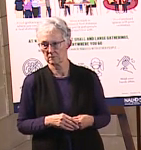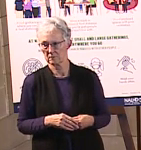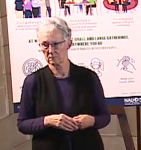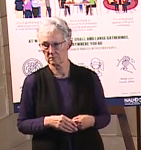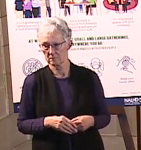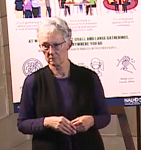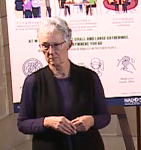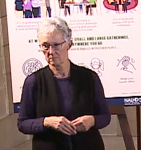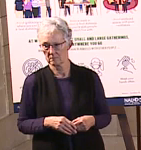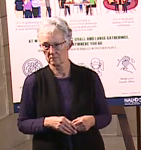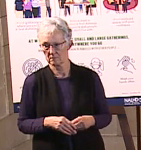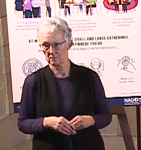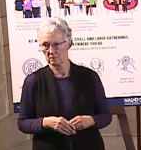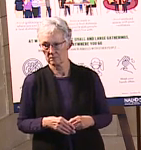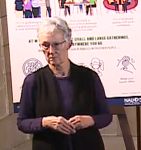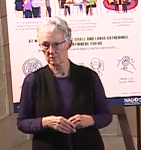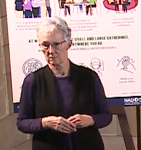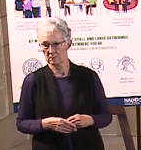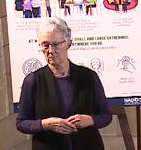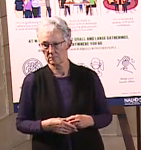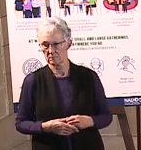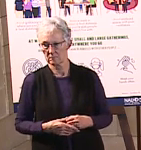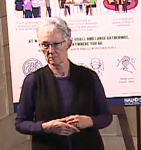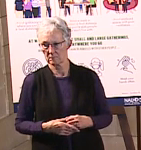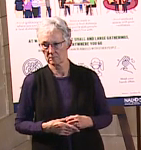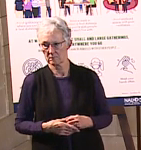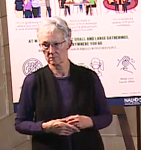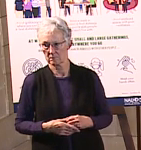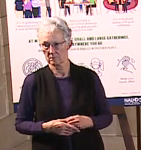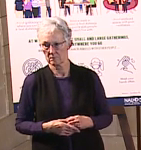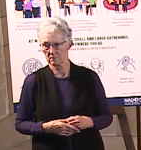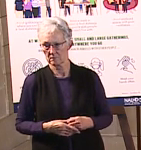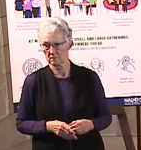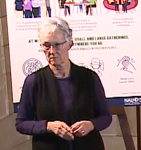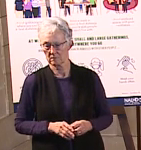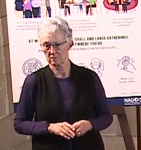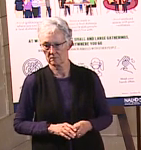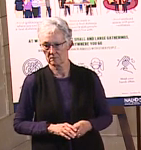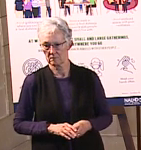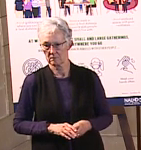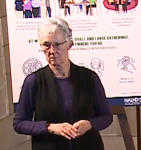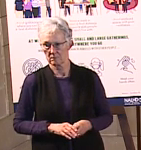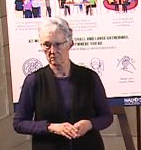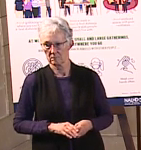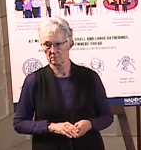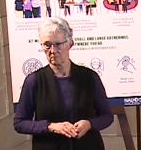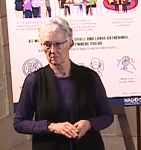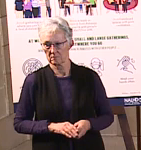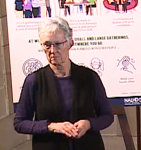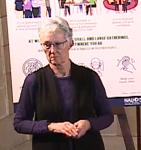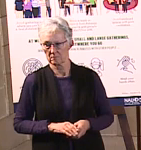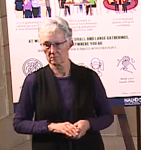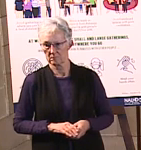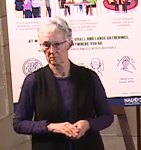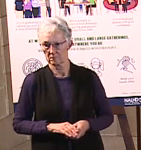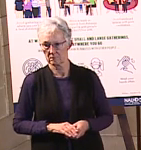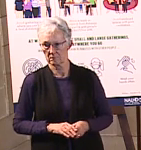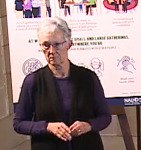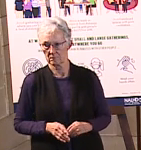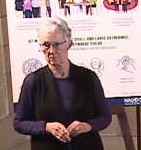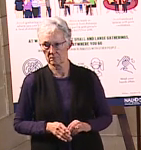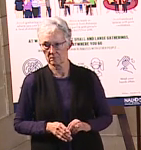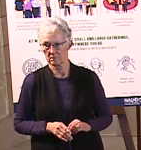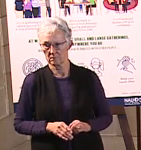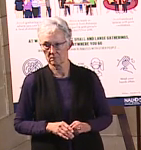billboards in Grand Island and Hastings calling for legislation to make packing plants safer. would you support a bill that place stricter safety requirements